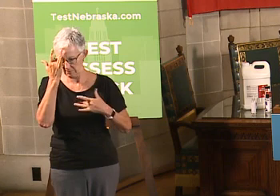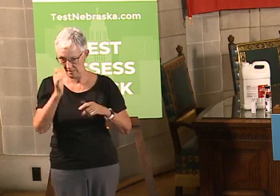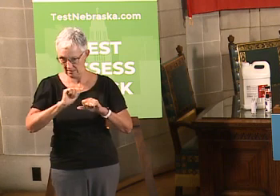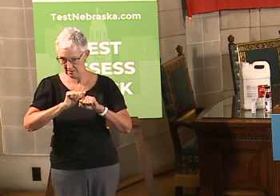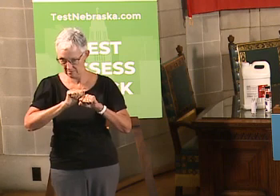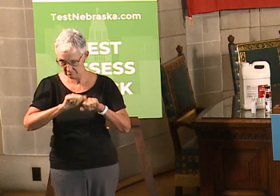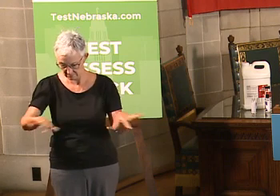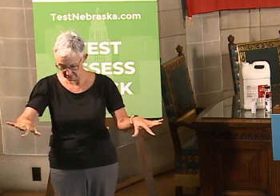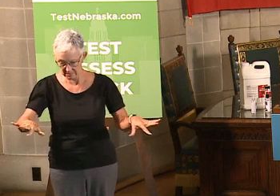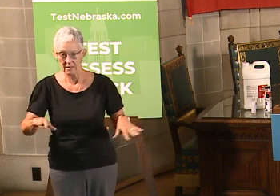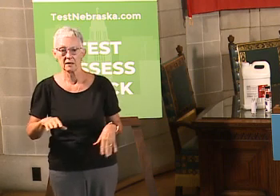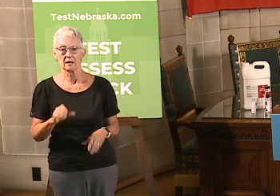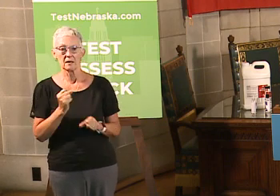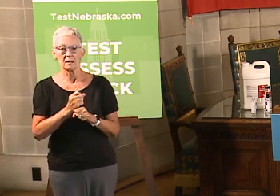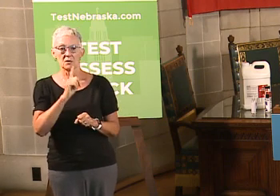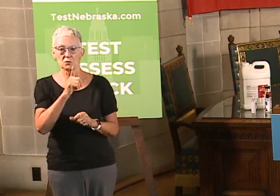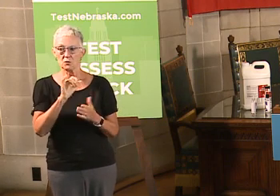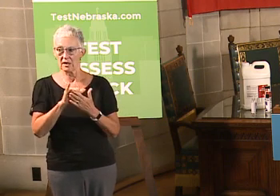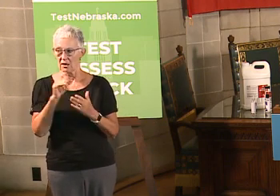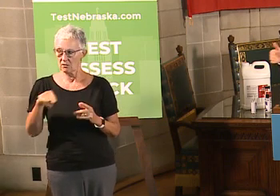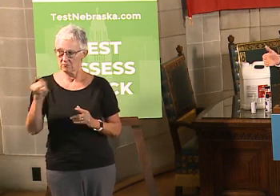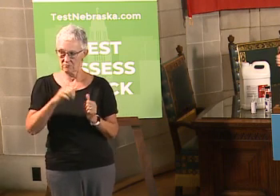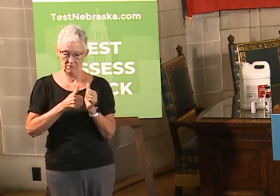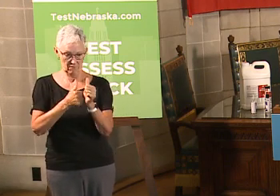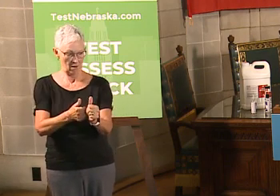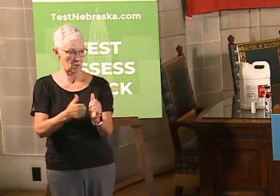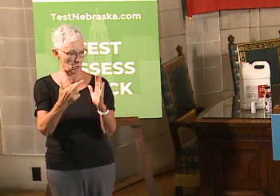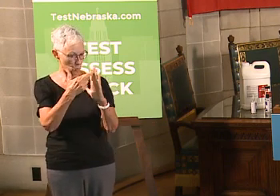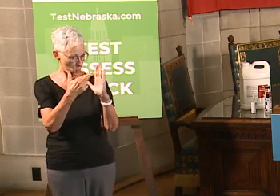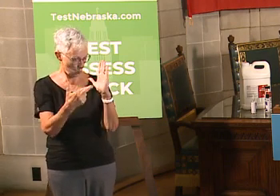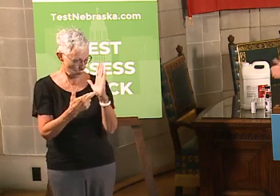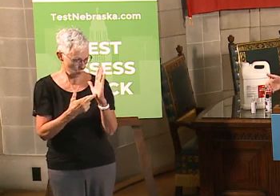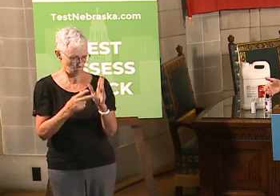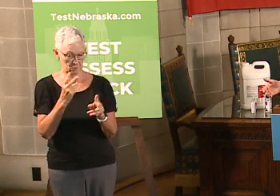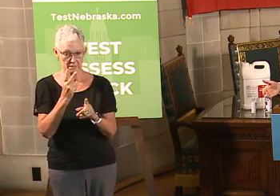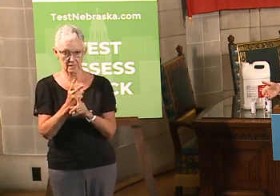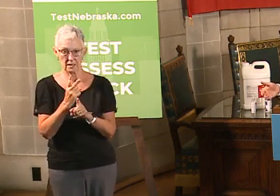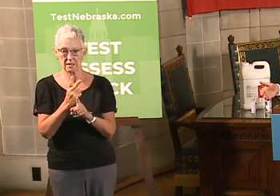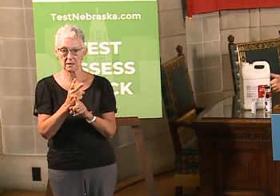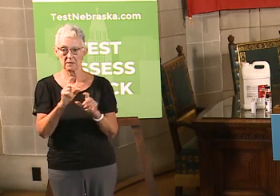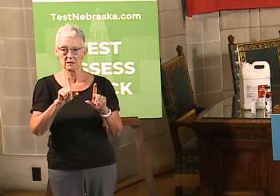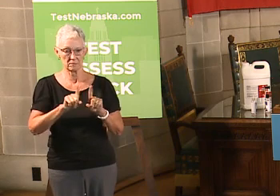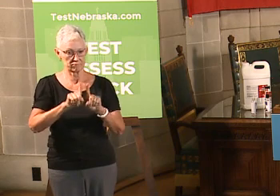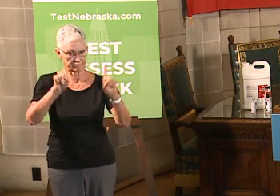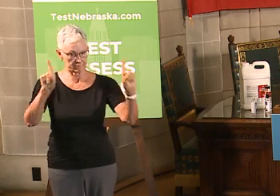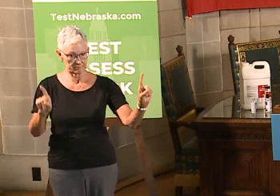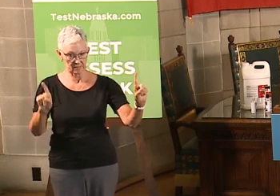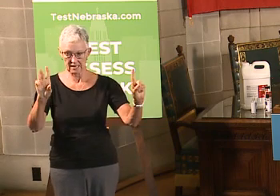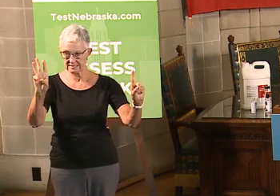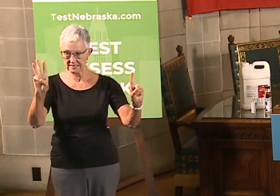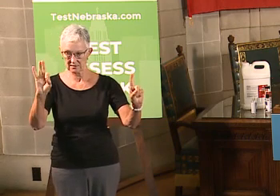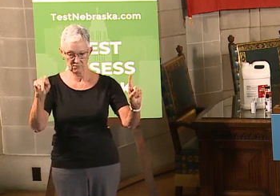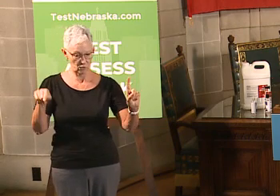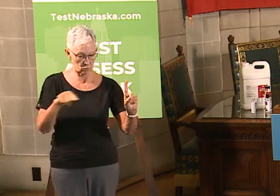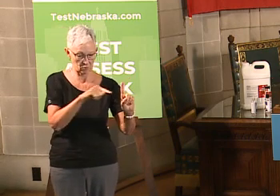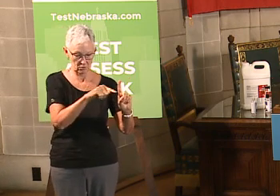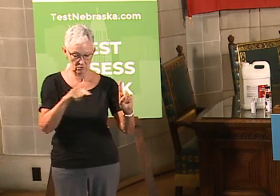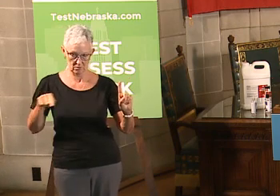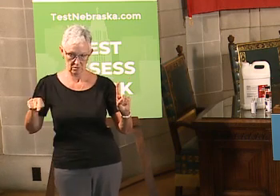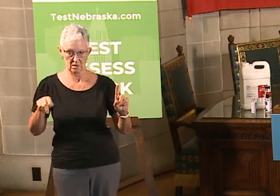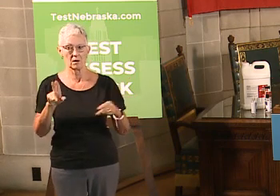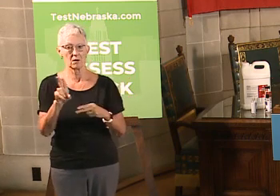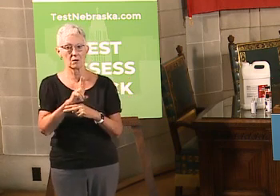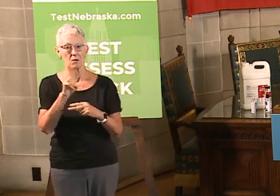our guidelines with regard to social distancing, that you keep that 6 foot of distance between you and other people when you're in public, wear a mask when you go to the store